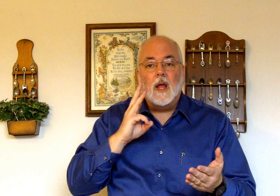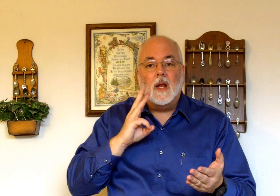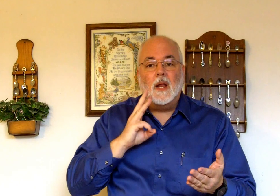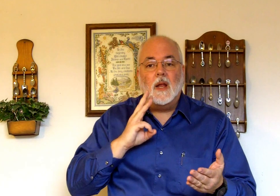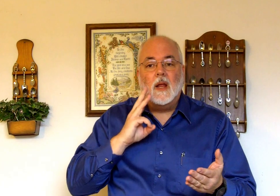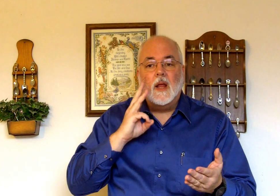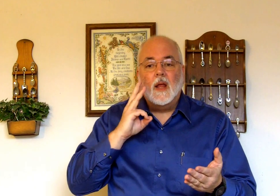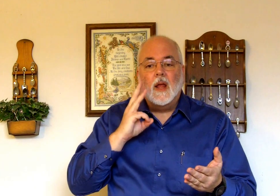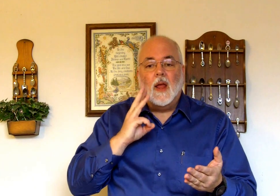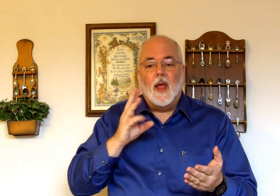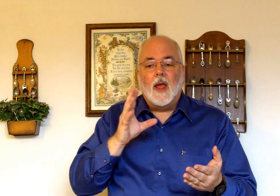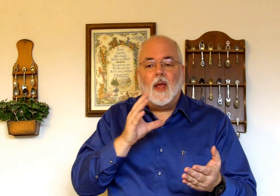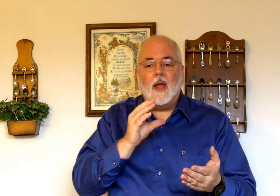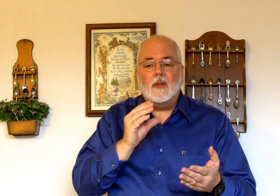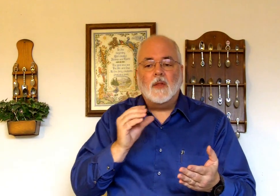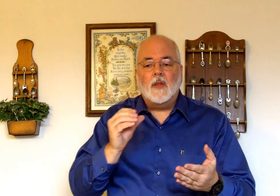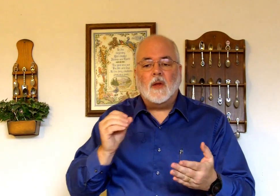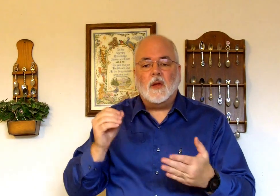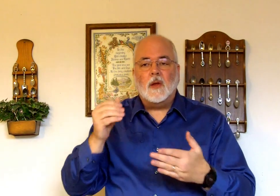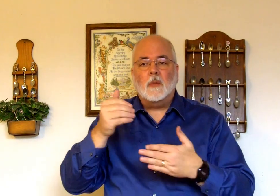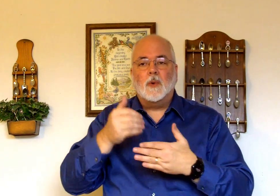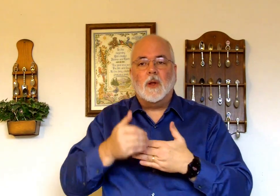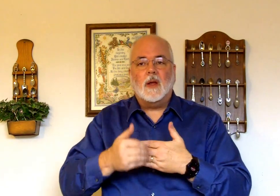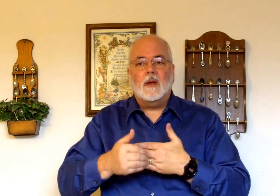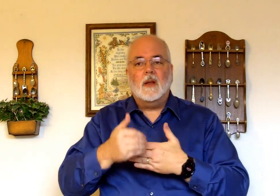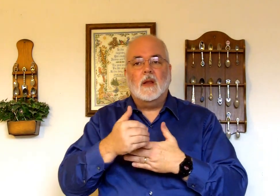wine and the bread